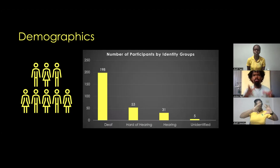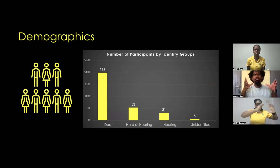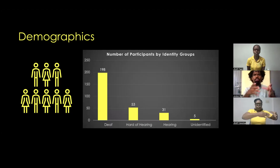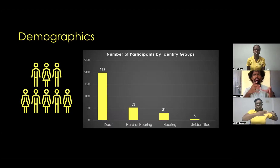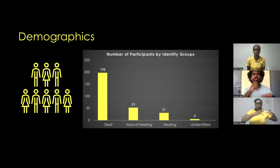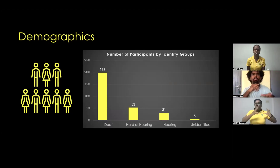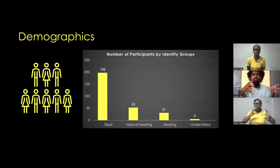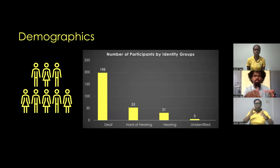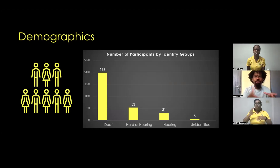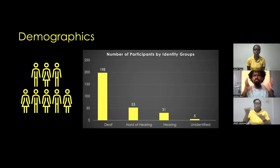it's categorized.